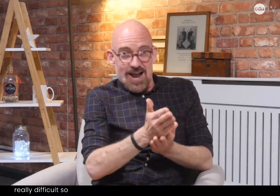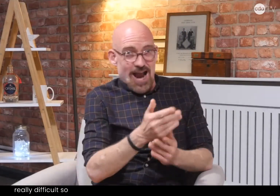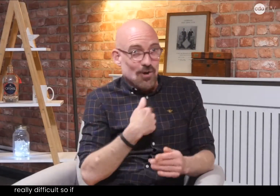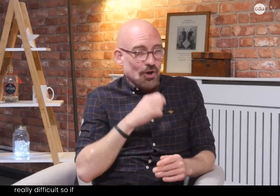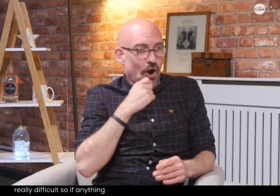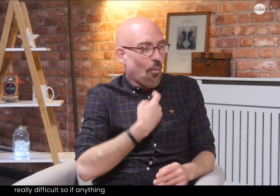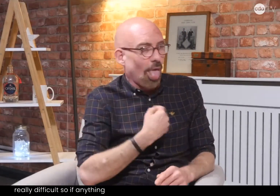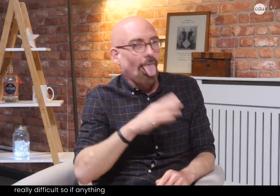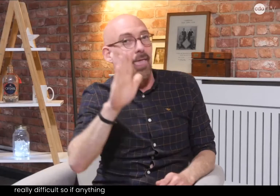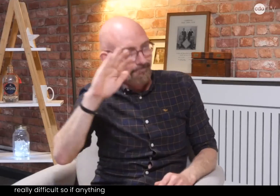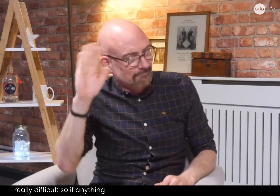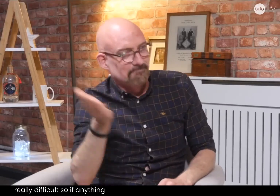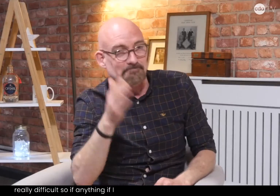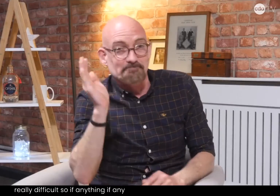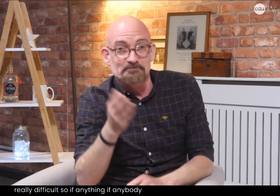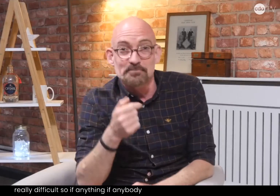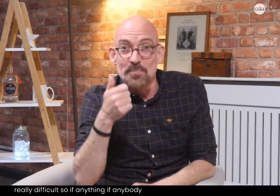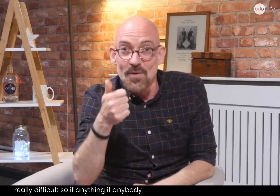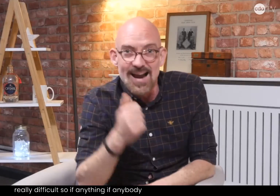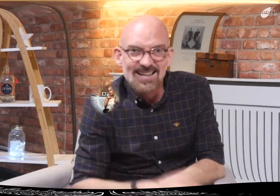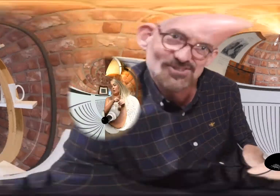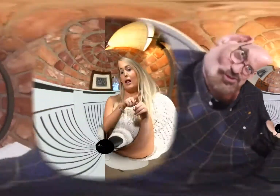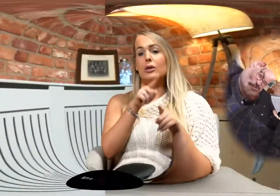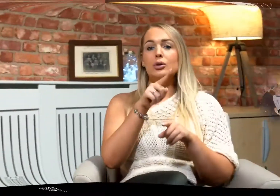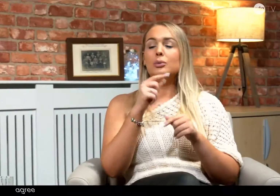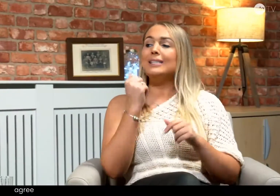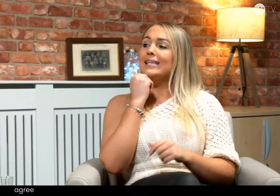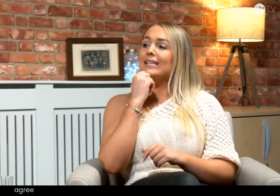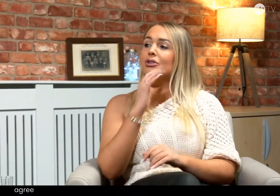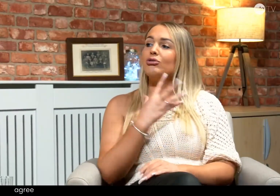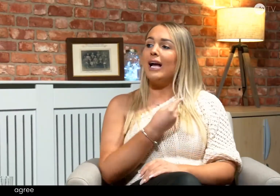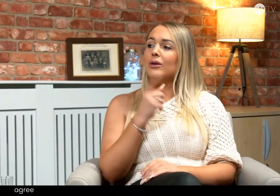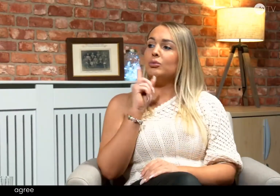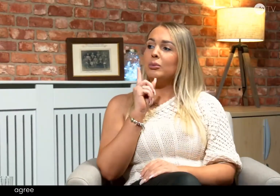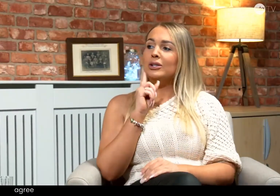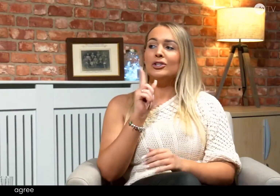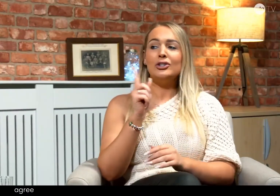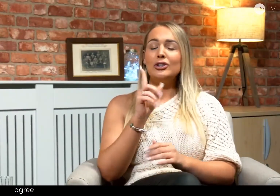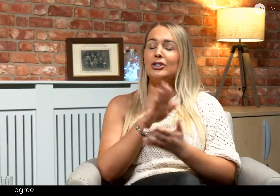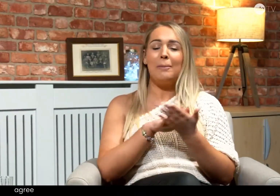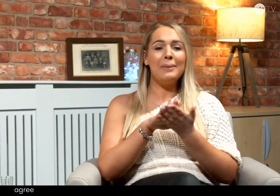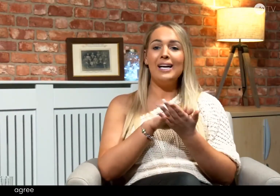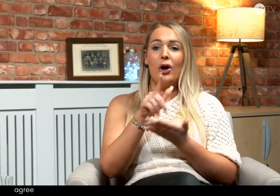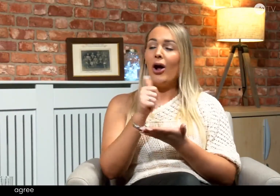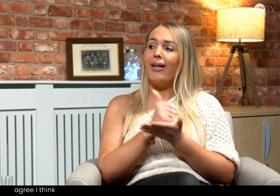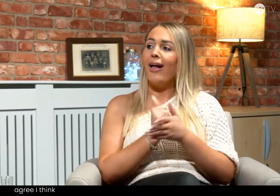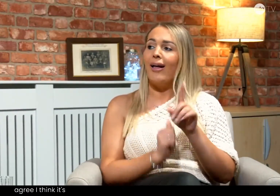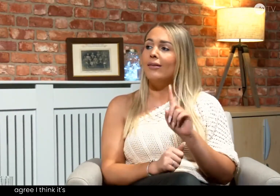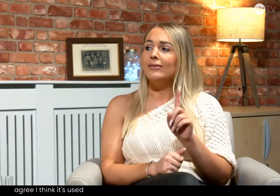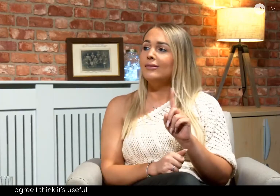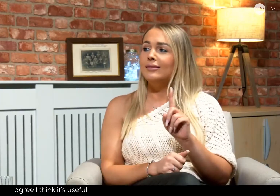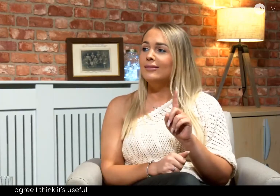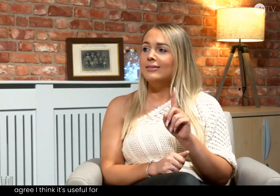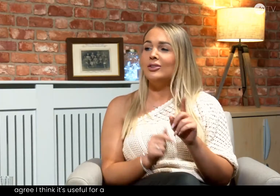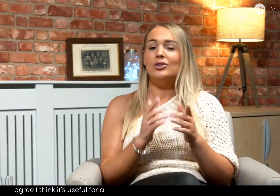if anybody is calling through, then obviously feel through. I think it's useful for a straight man